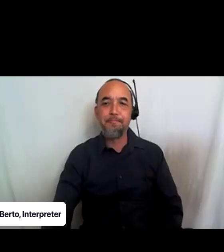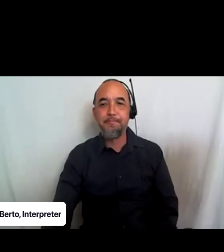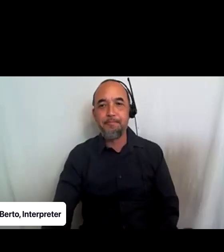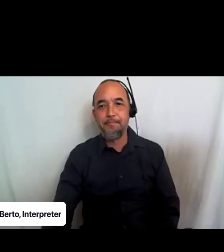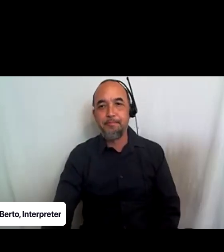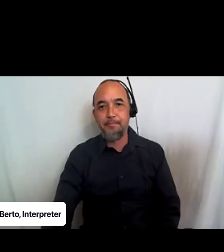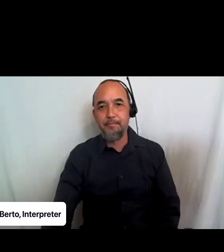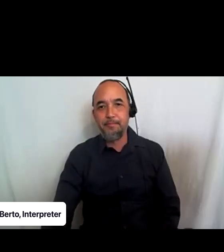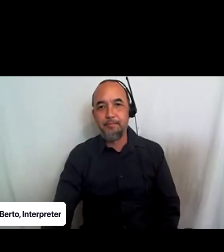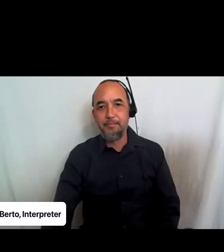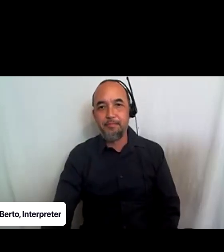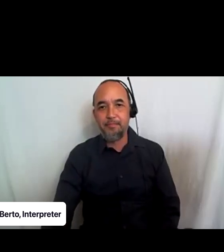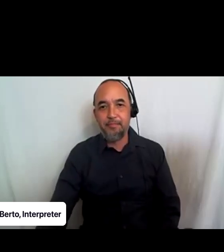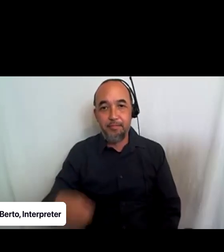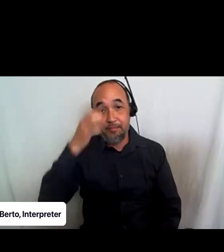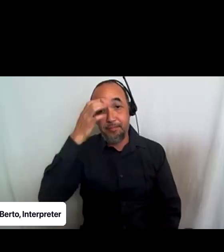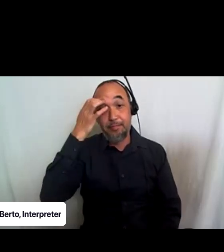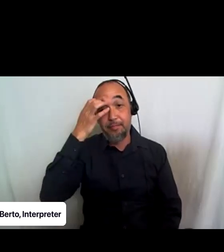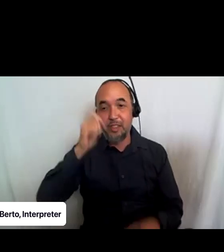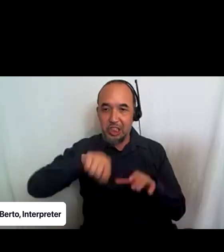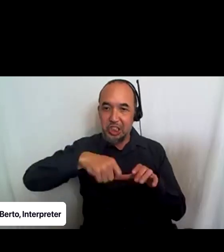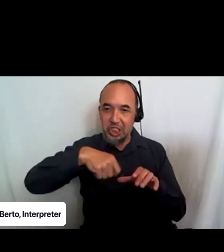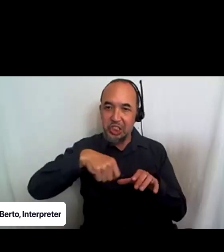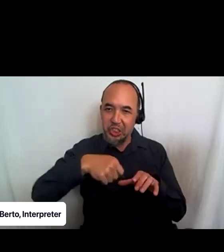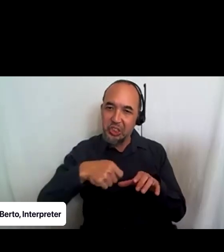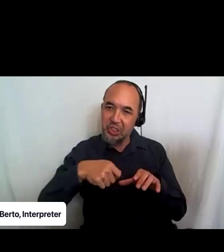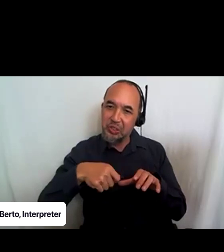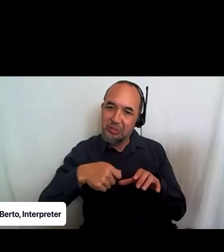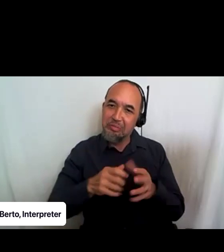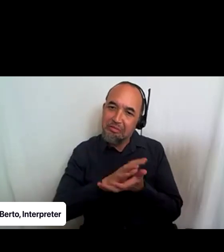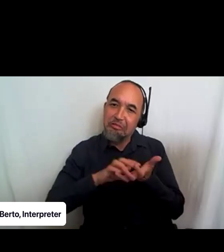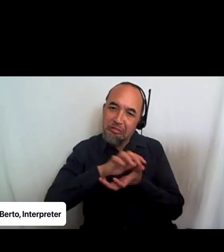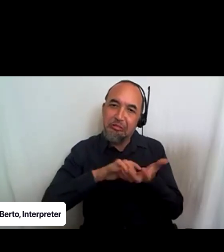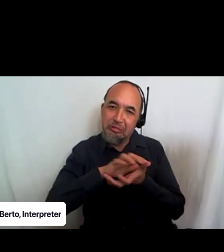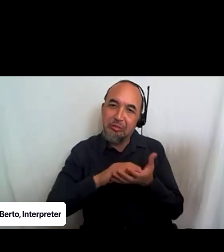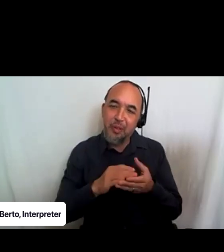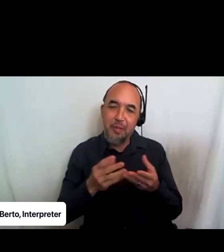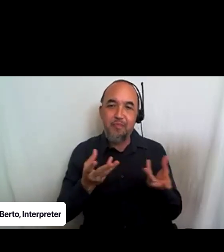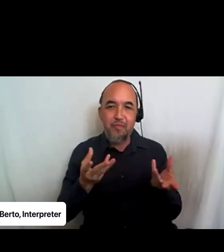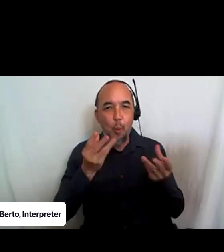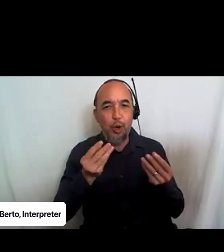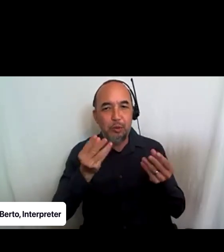Oh, you see, just coat it all in that butter. Get it all nice and moist,